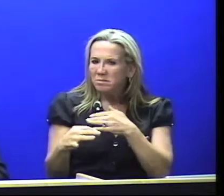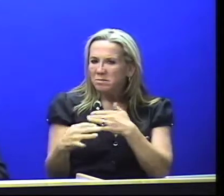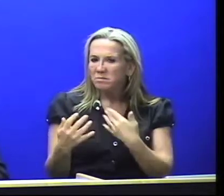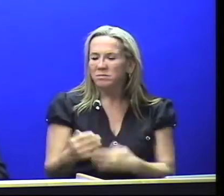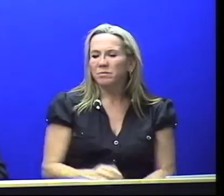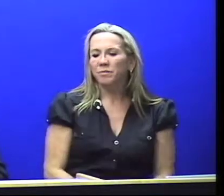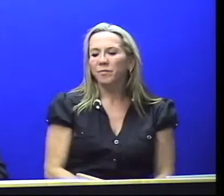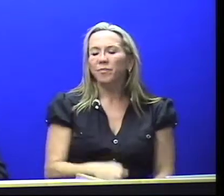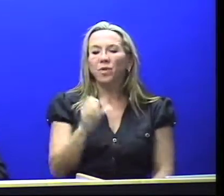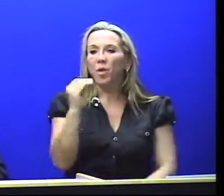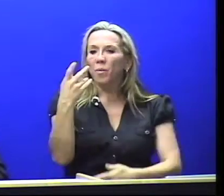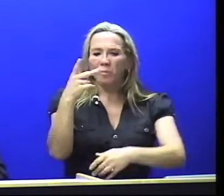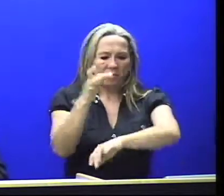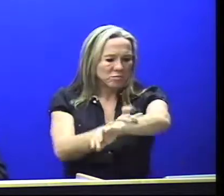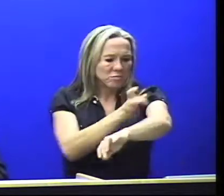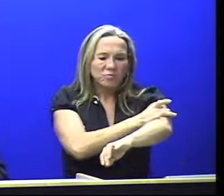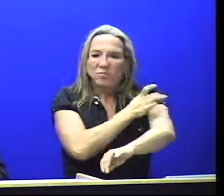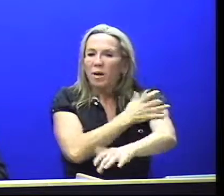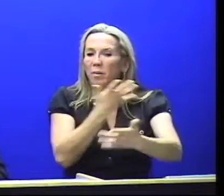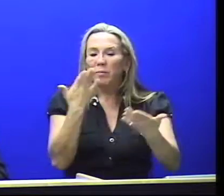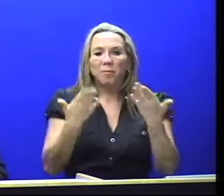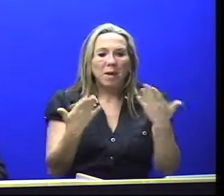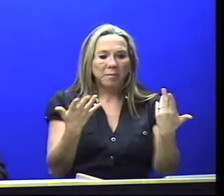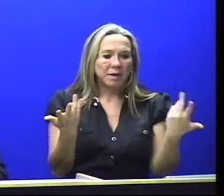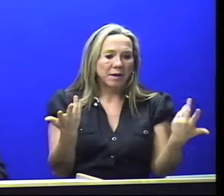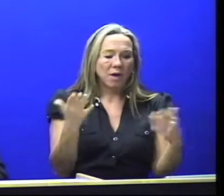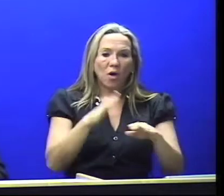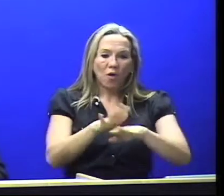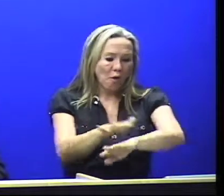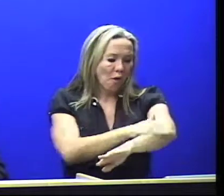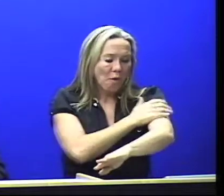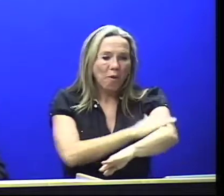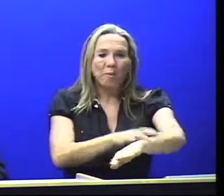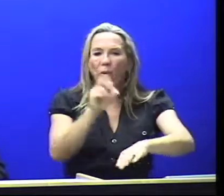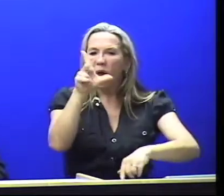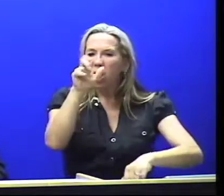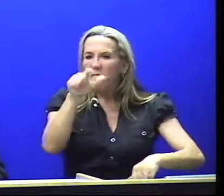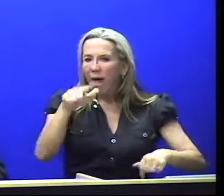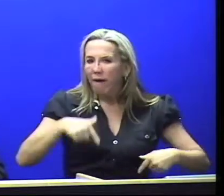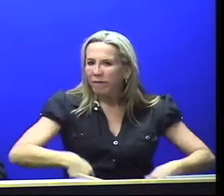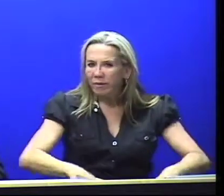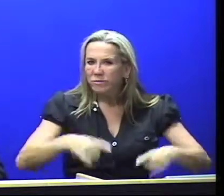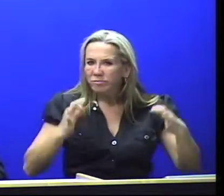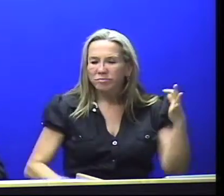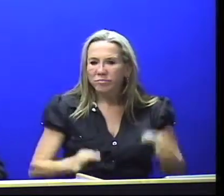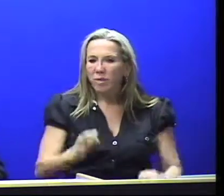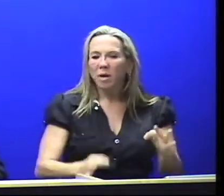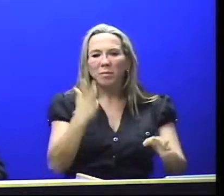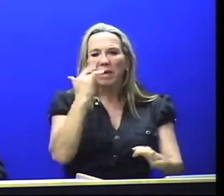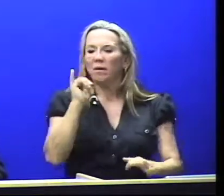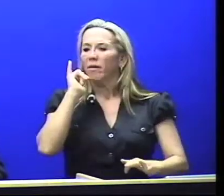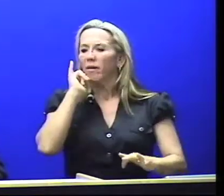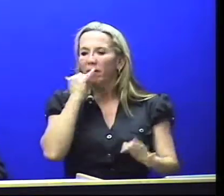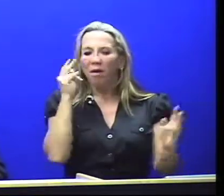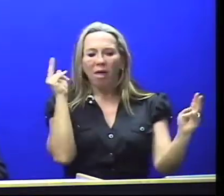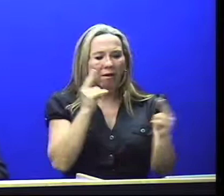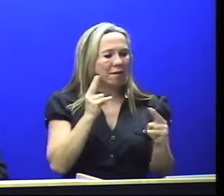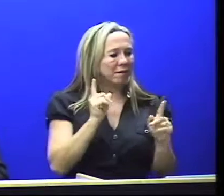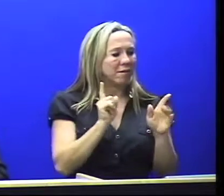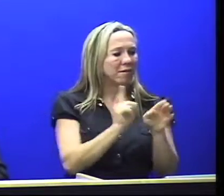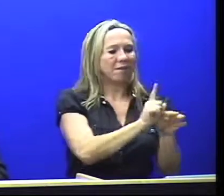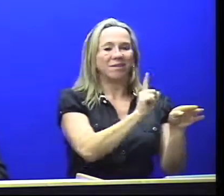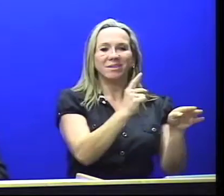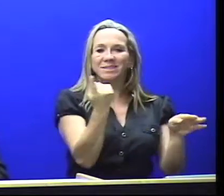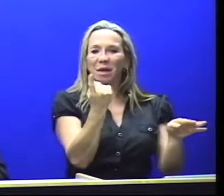So the bruising can usually be in your arms or legs because you accidentally hit them